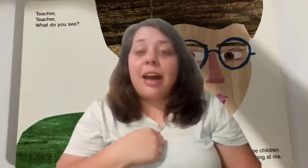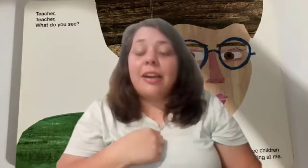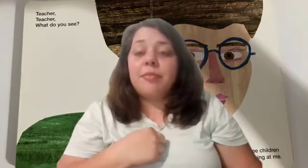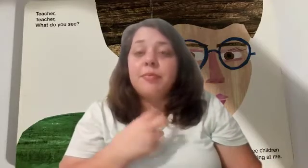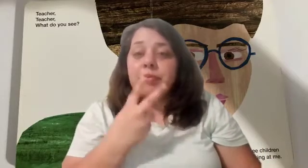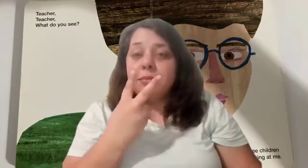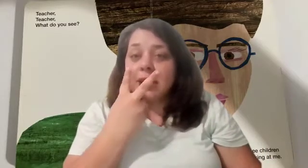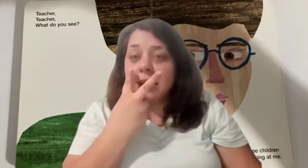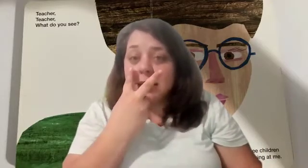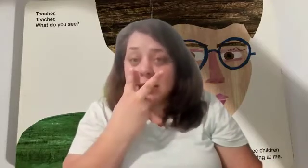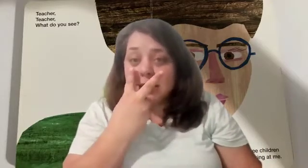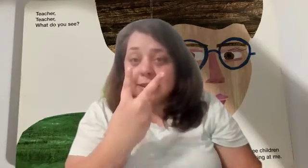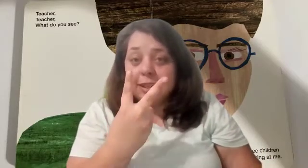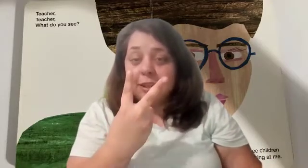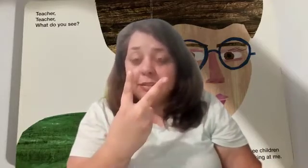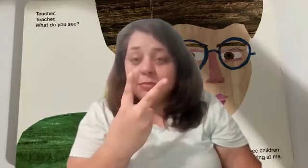I see